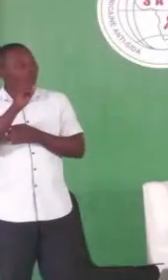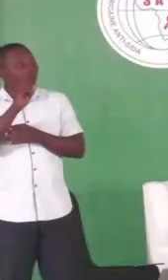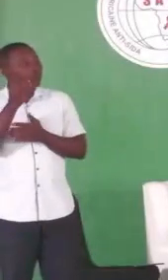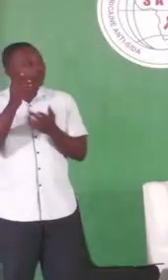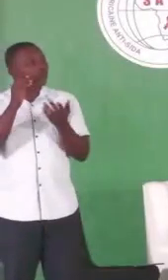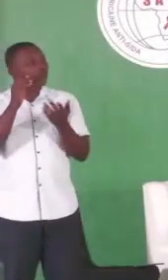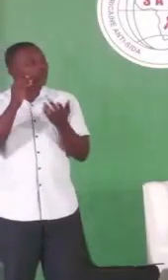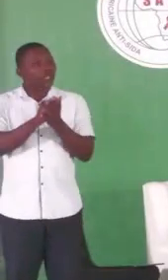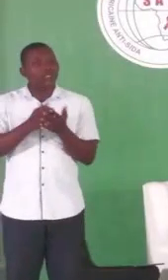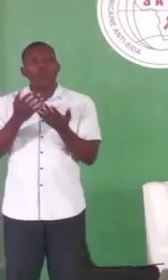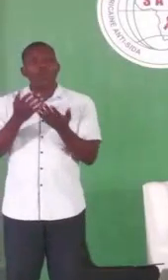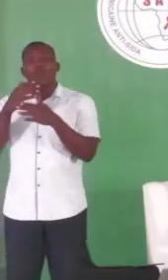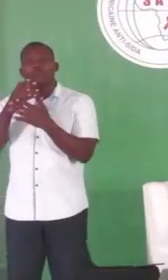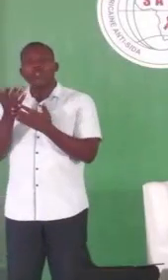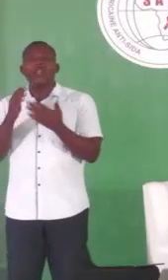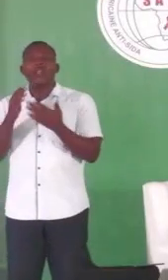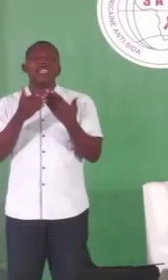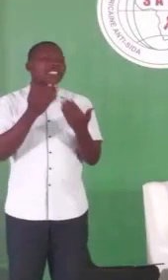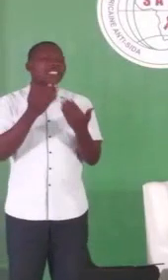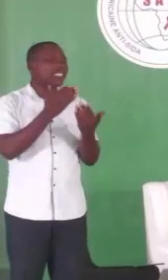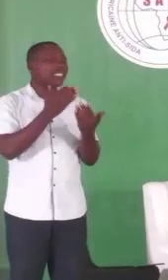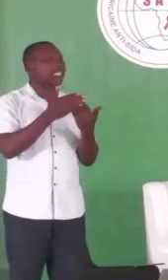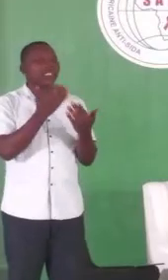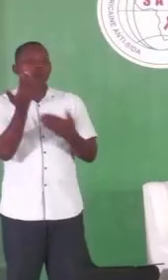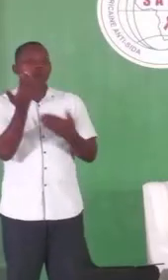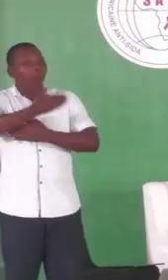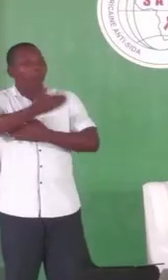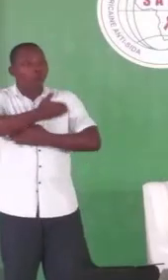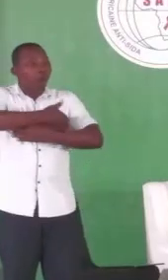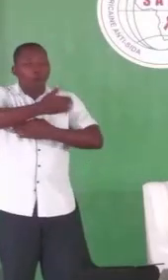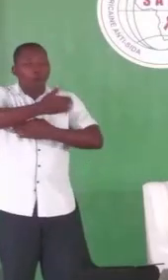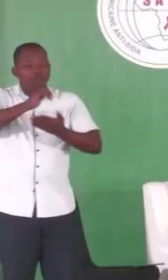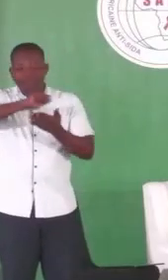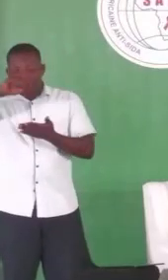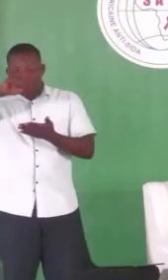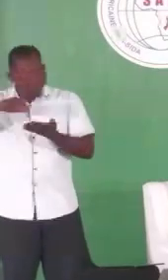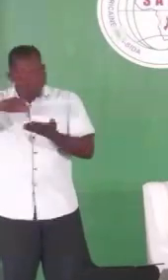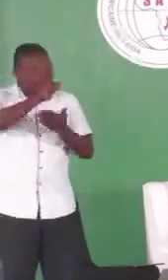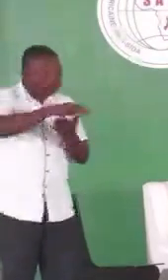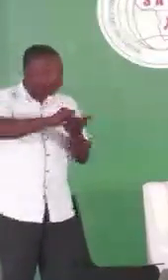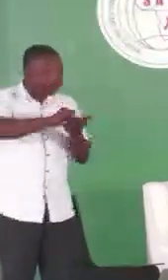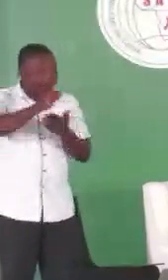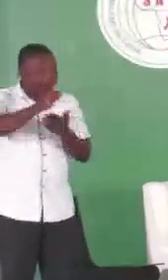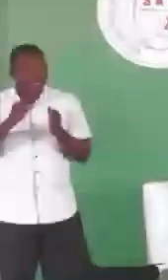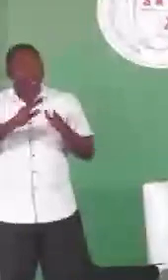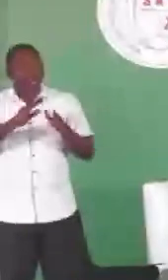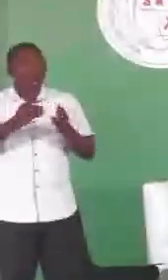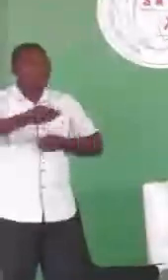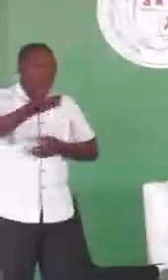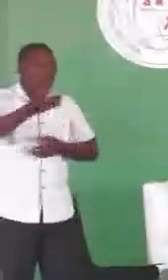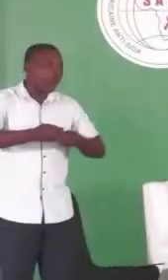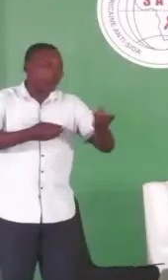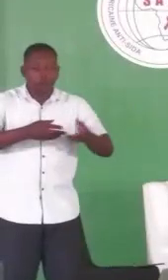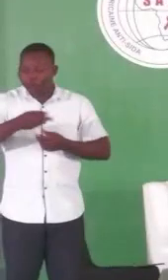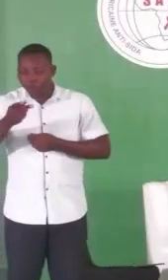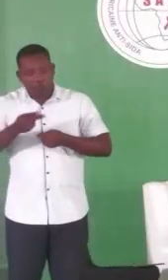that are finally easing some of the blockages around supply chain for benzathine penicillin. And that's a really important